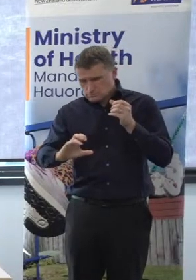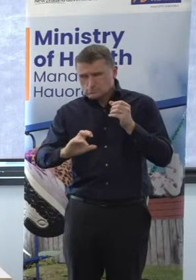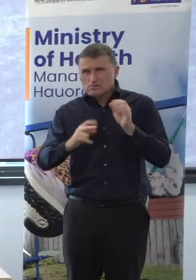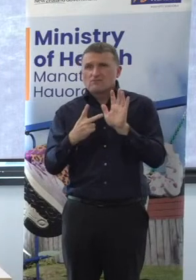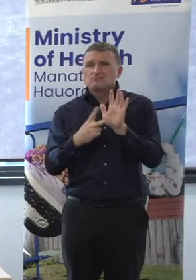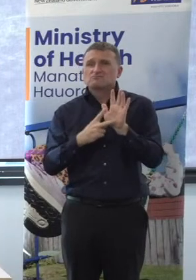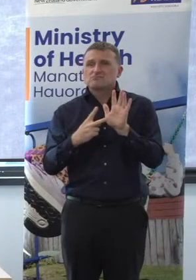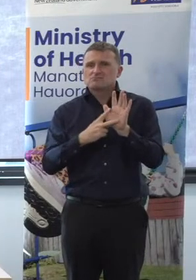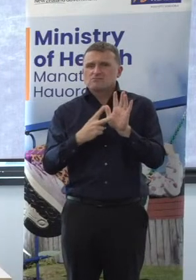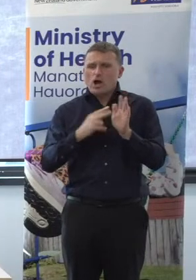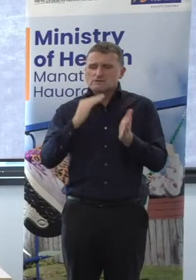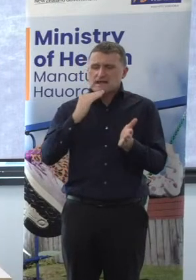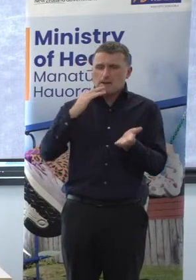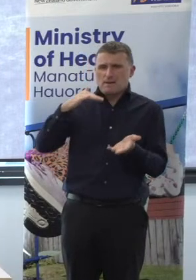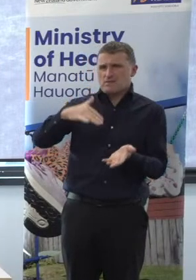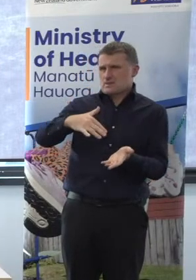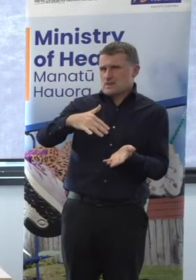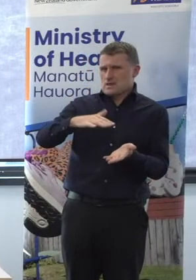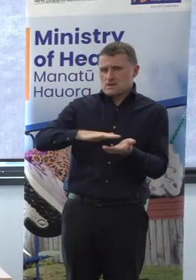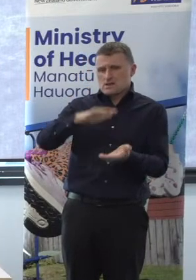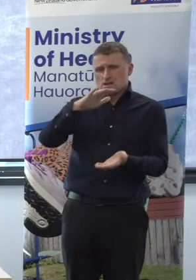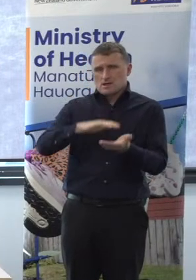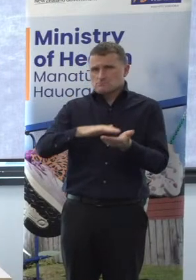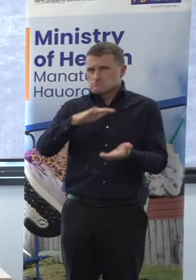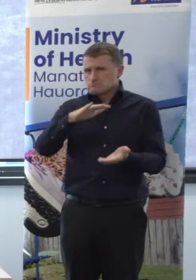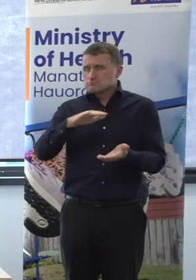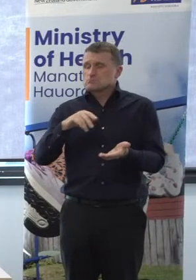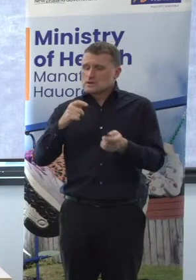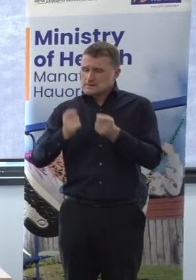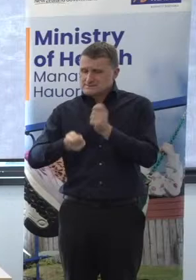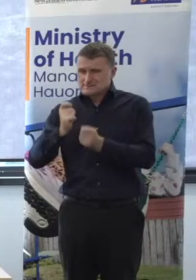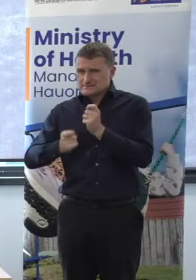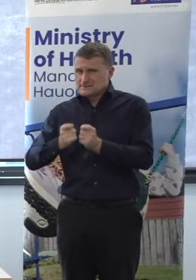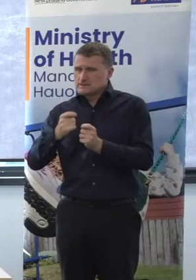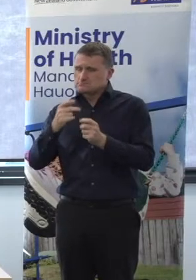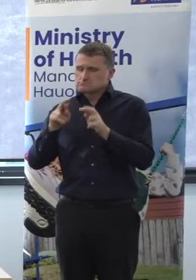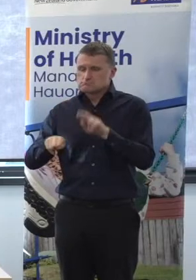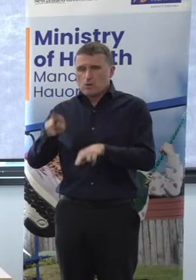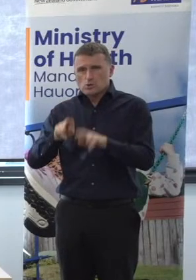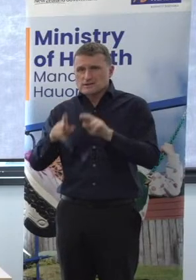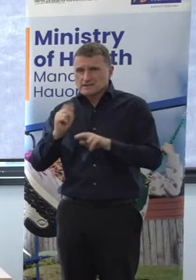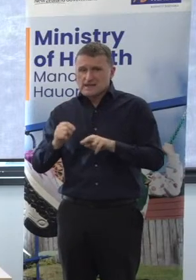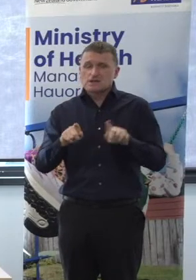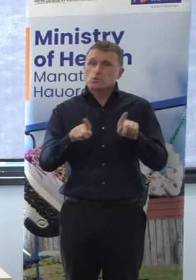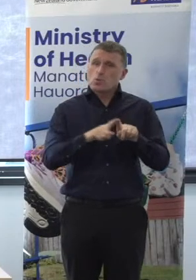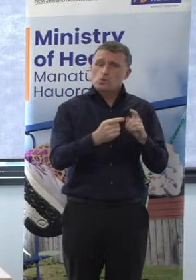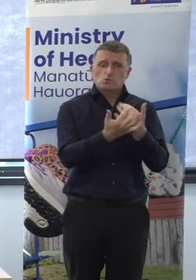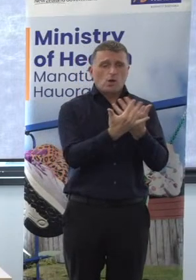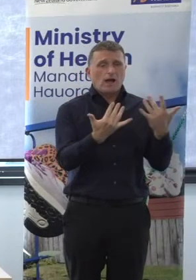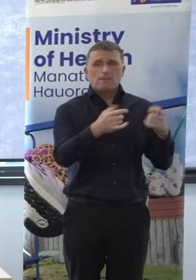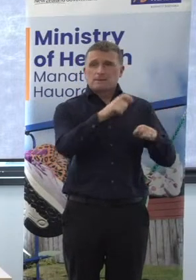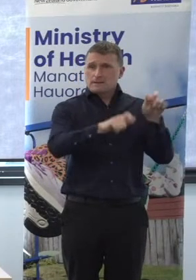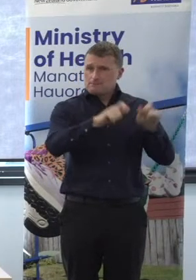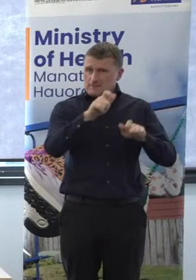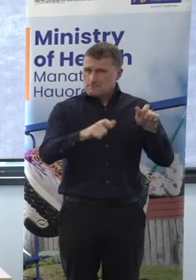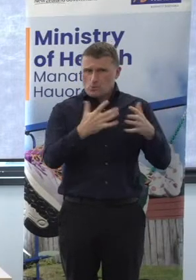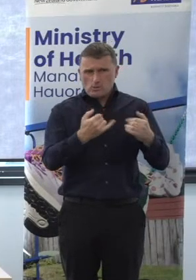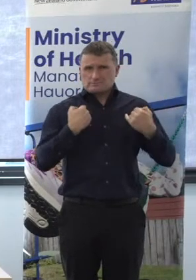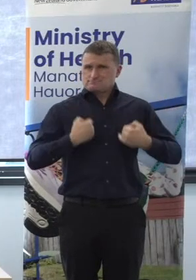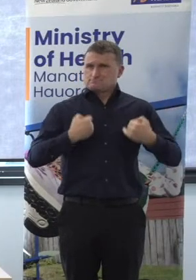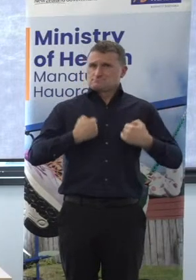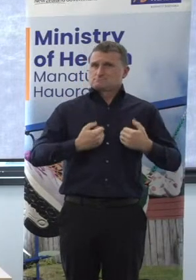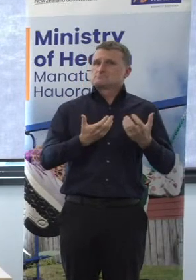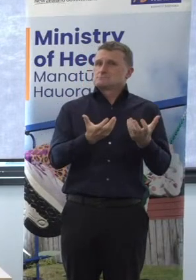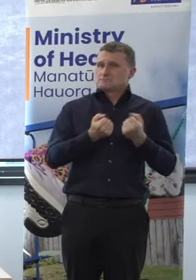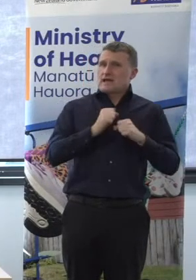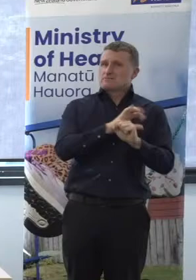wastewater, and therefore it allows us to monitor the level of infection in the community. And it also provides information on the overall trend, indicating whether an